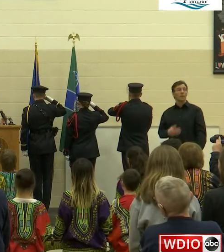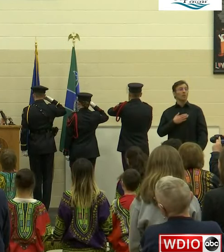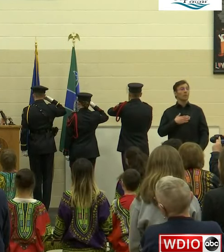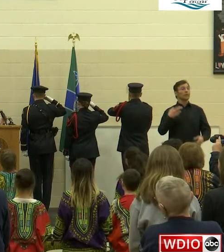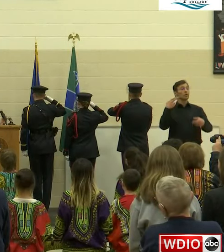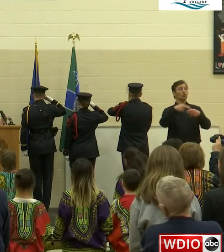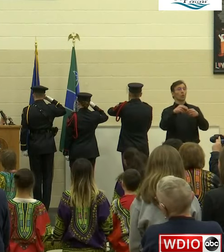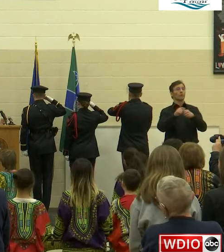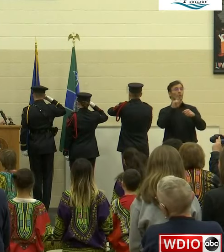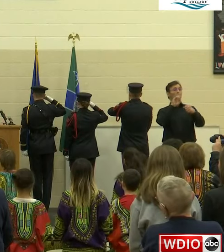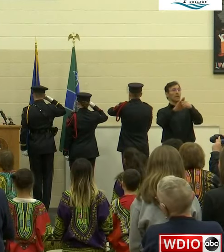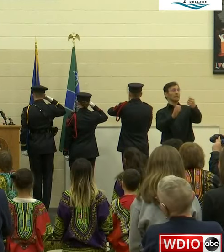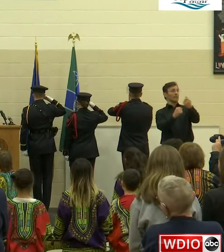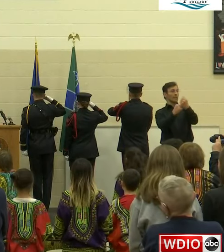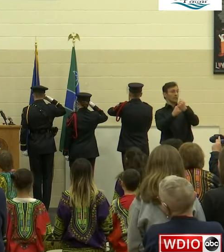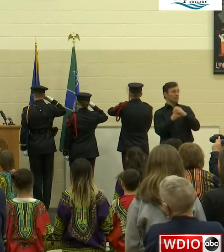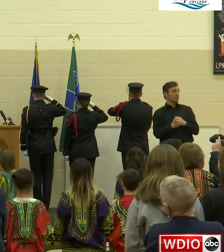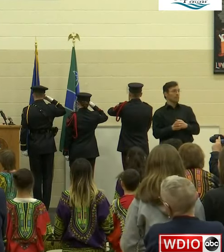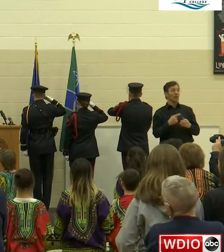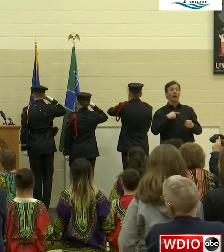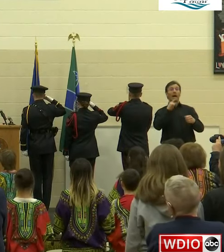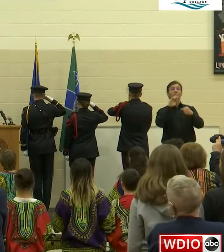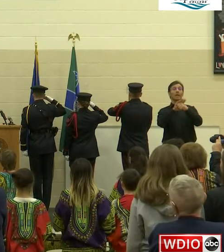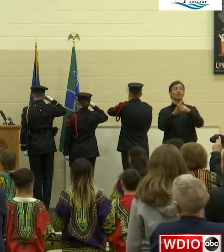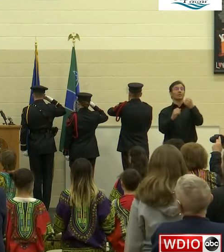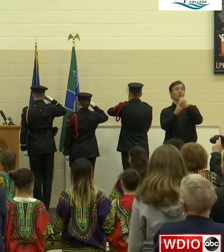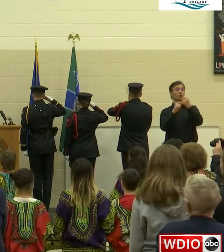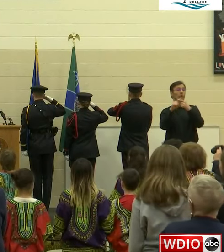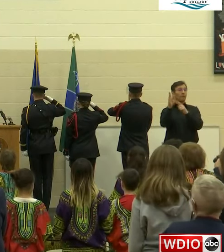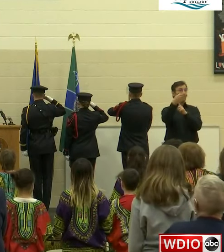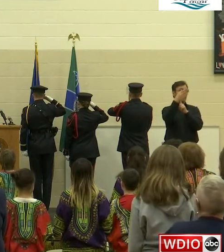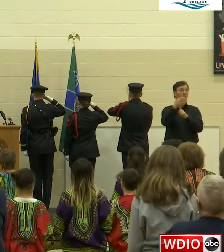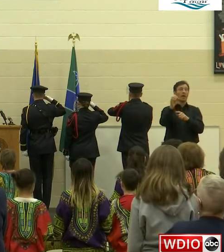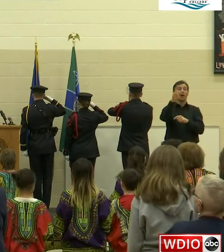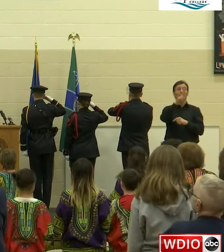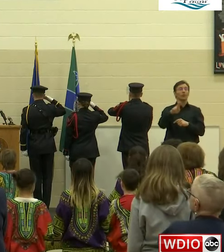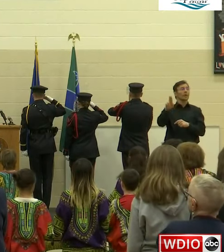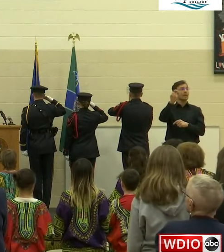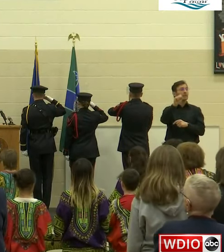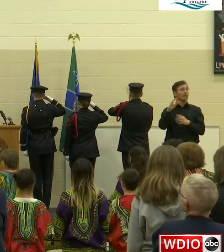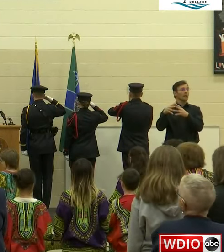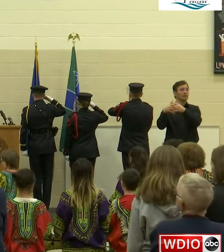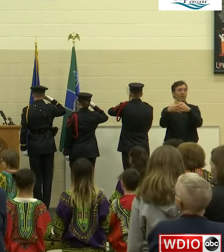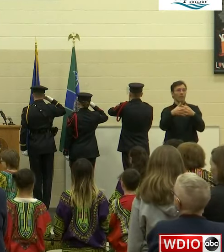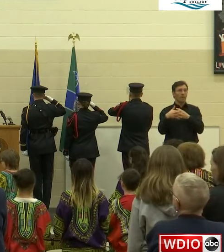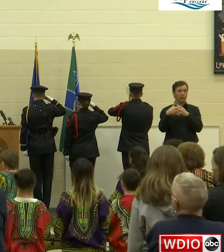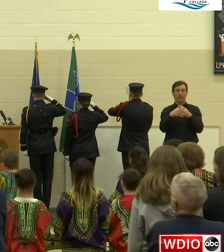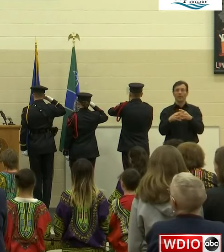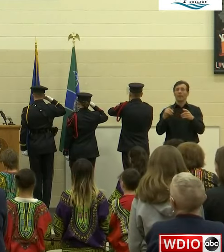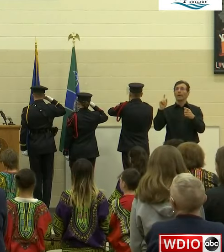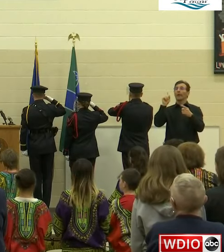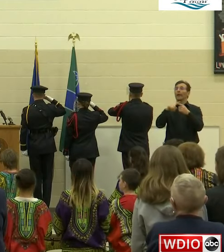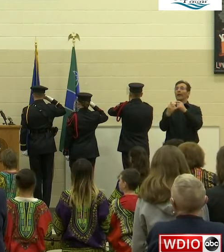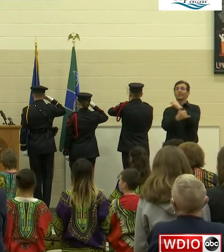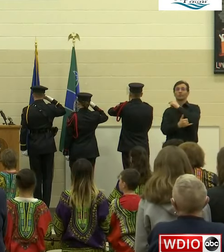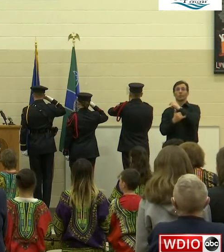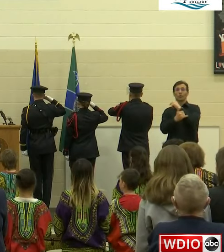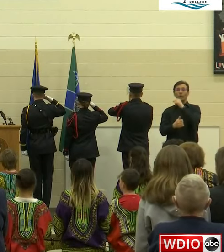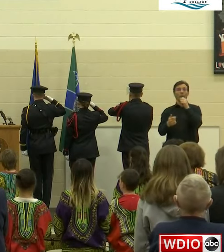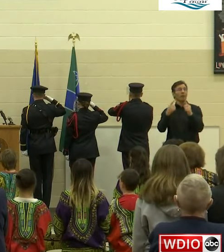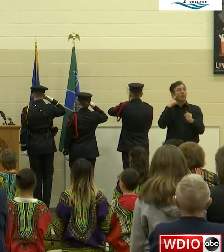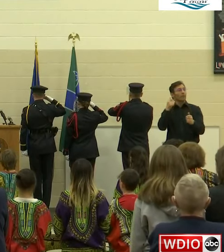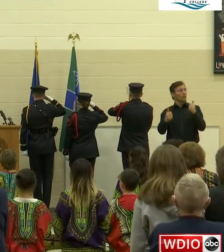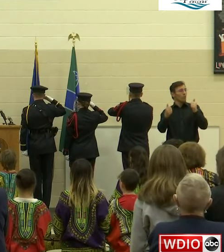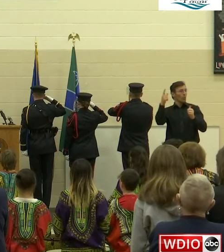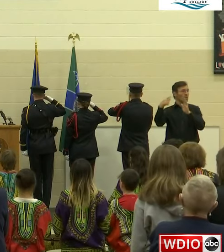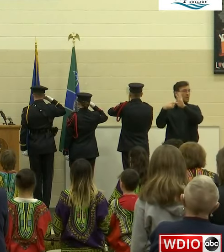Please join me for the Pledge of Allegiance. I pledge allegiance to the flag and to the United States of America, and to